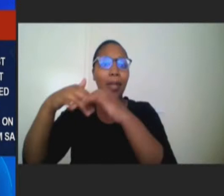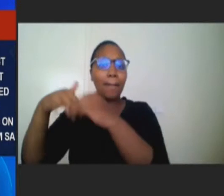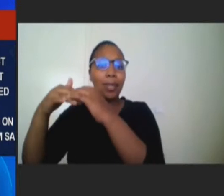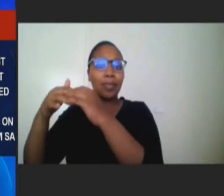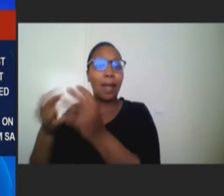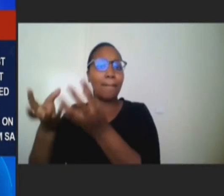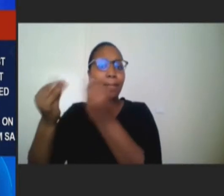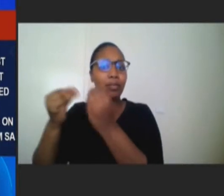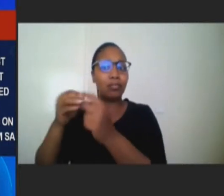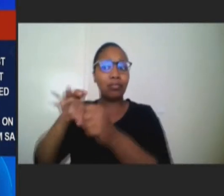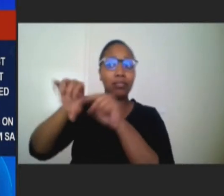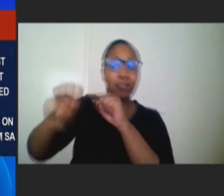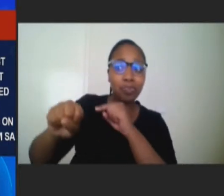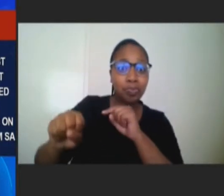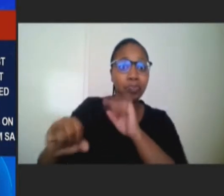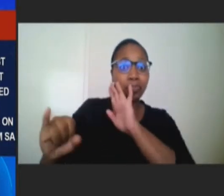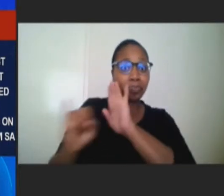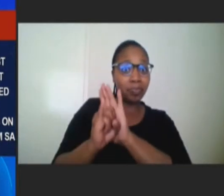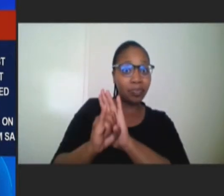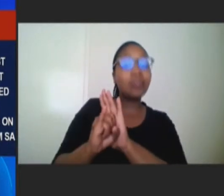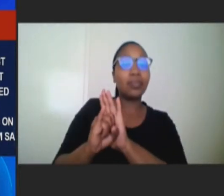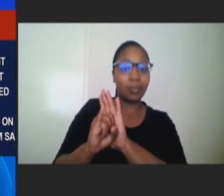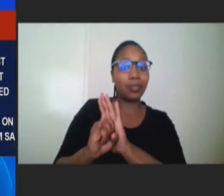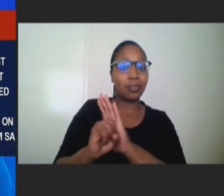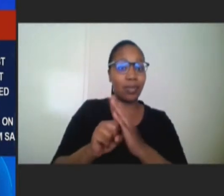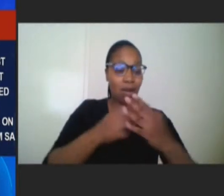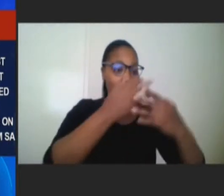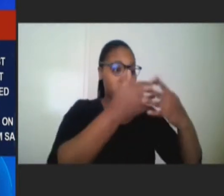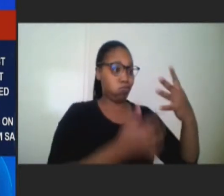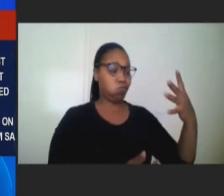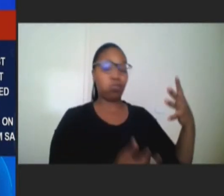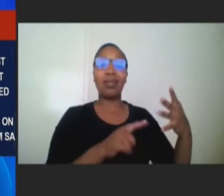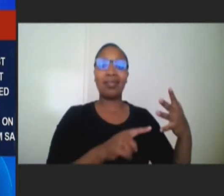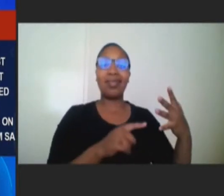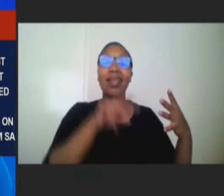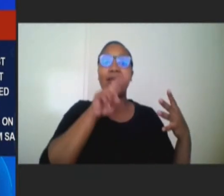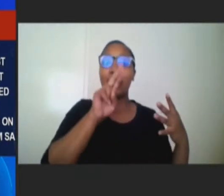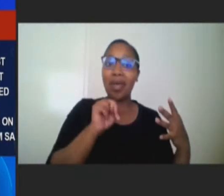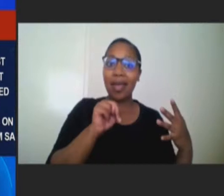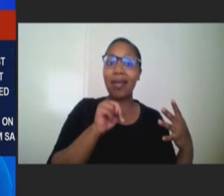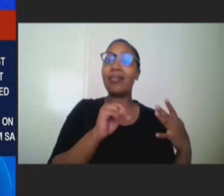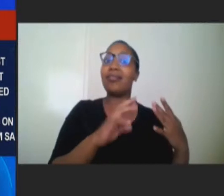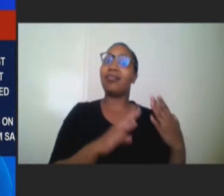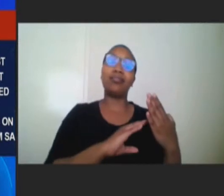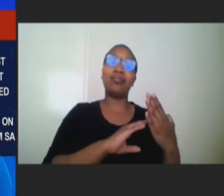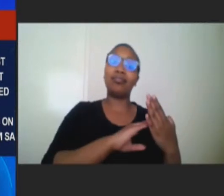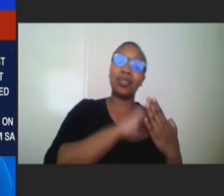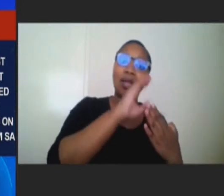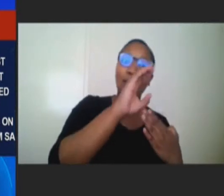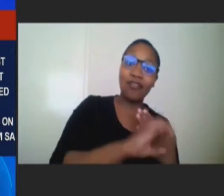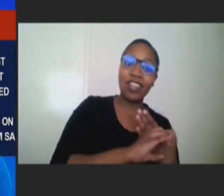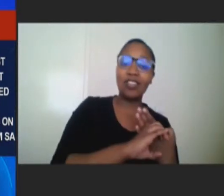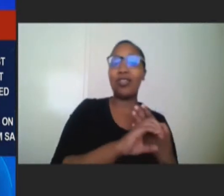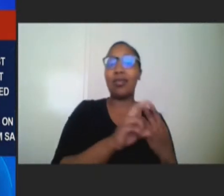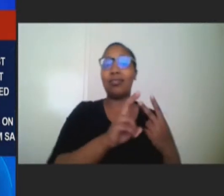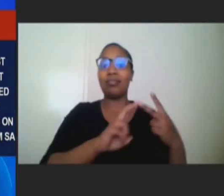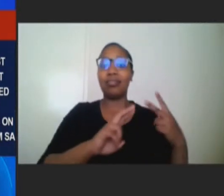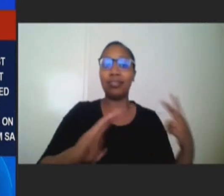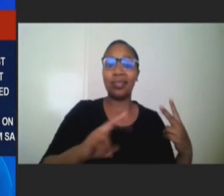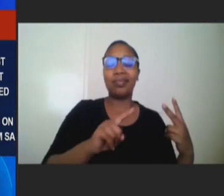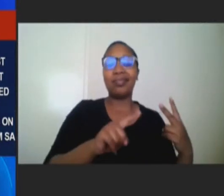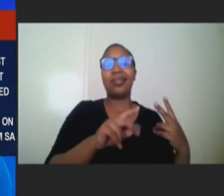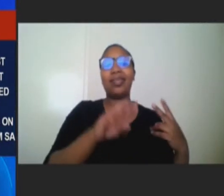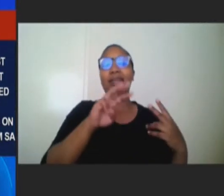disease, all this, especially infectious diseases, we are obliged in terms